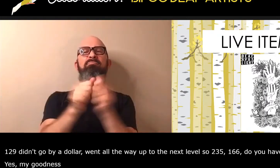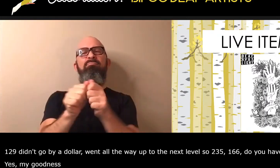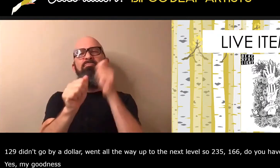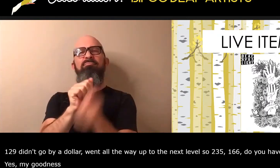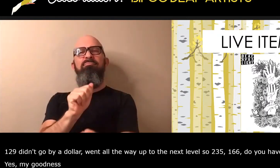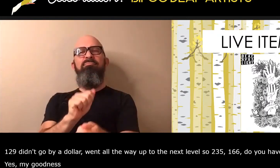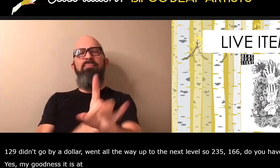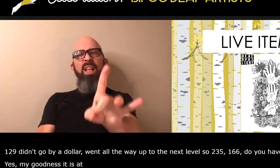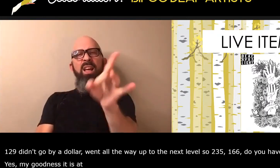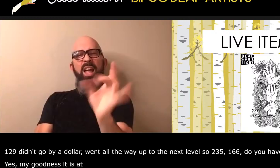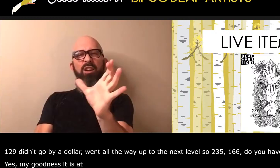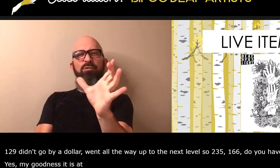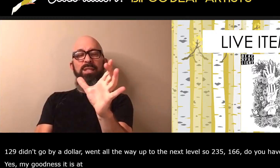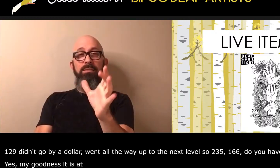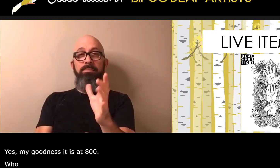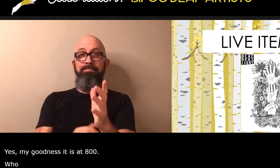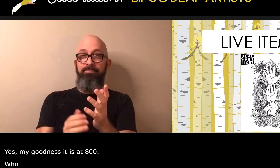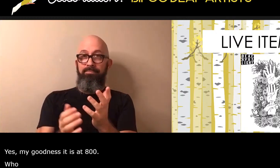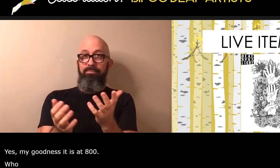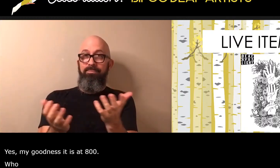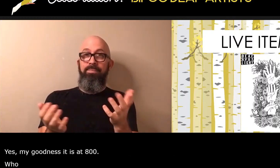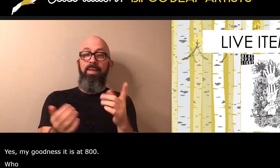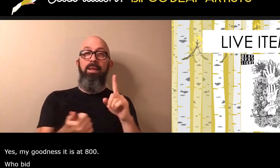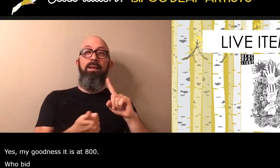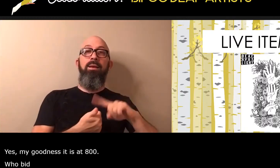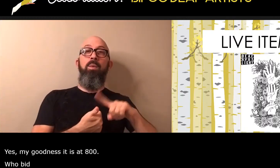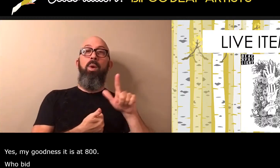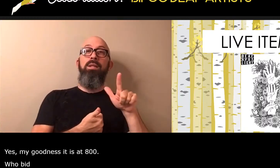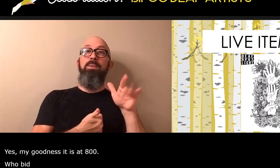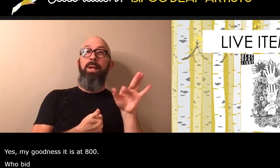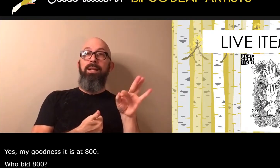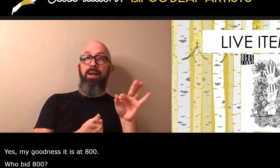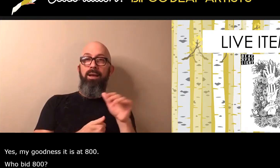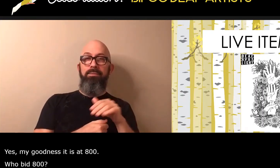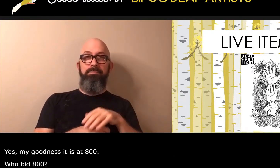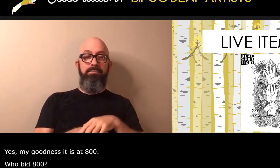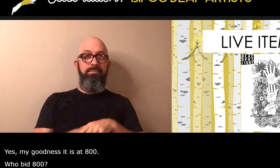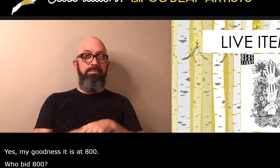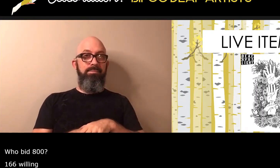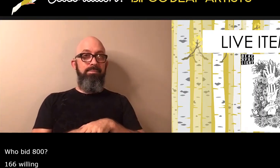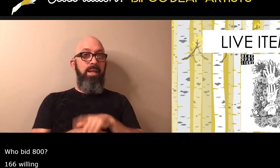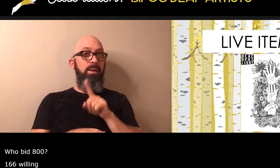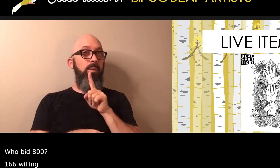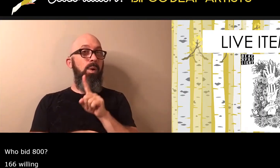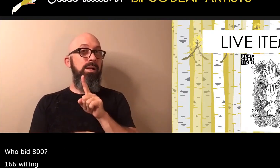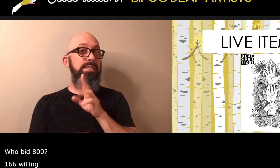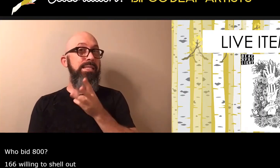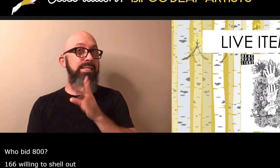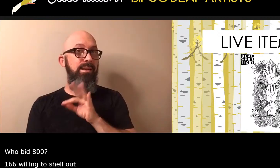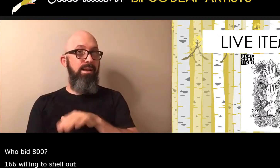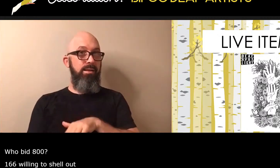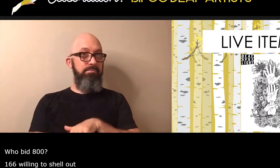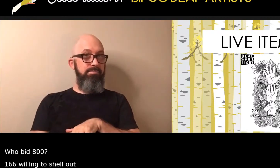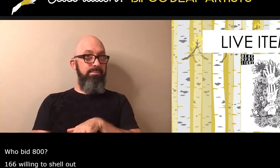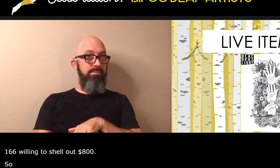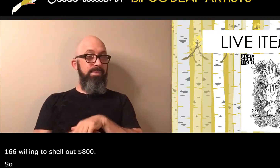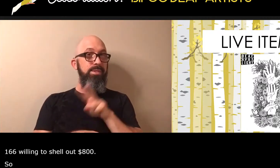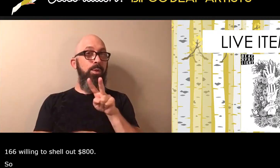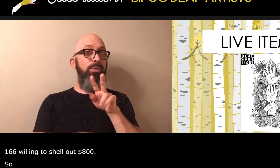800? 166. Shelling out, willing to shell out $800. So now